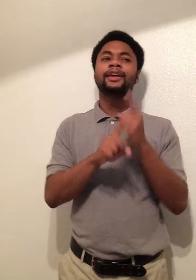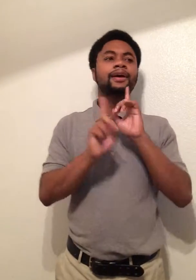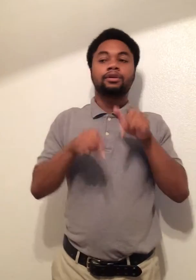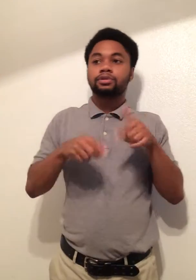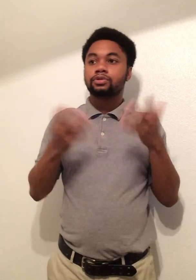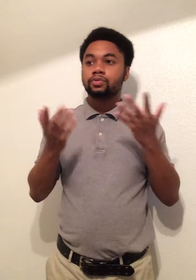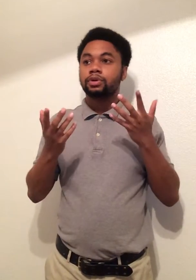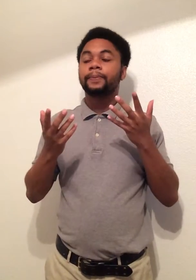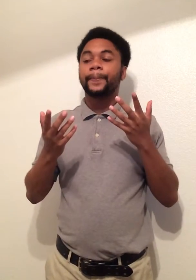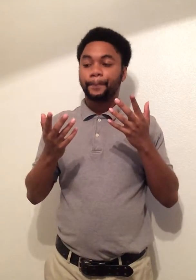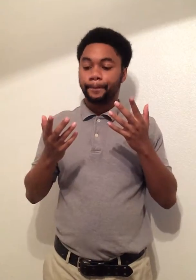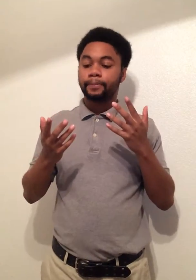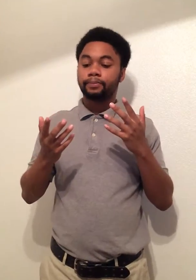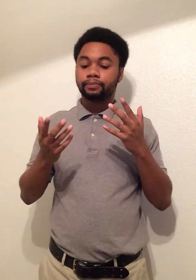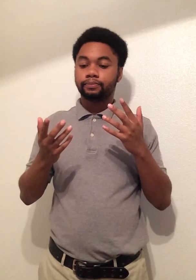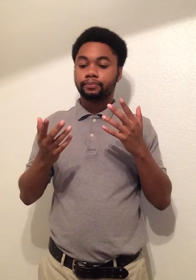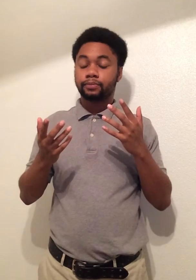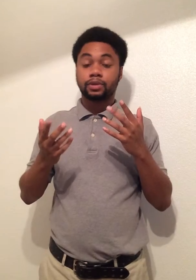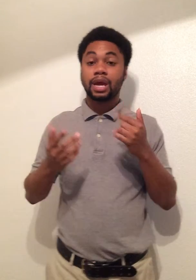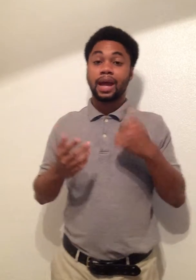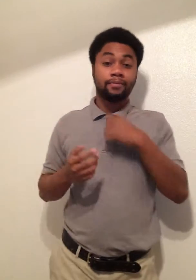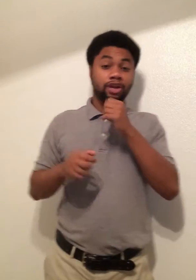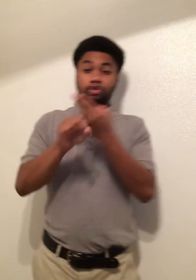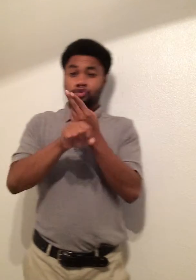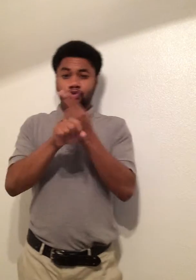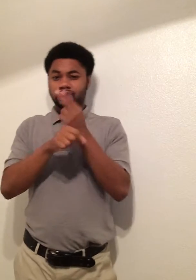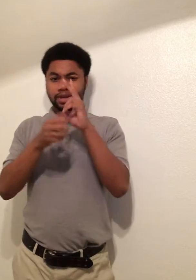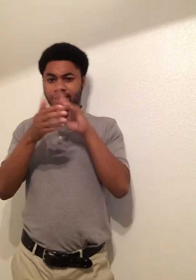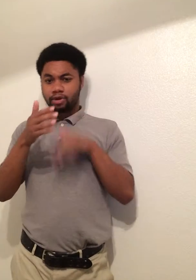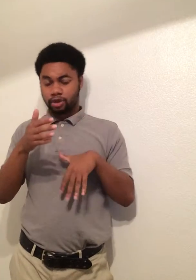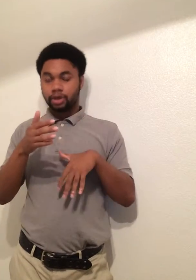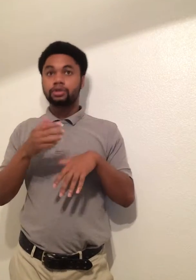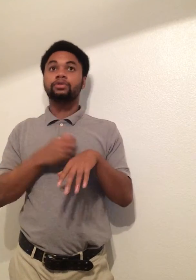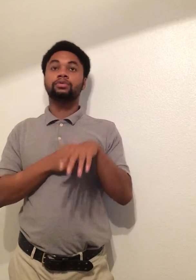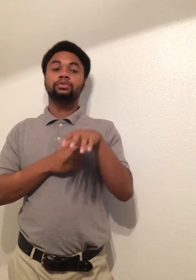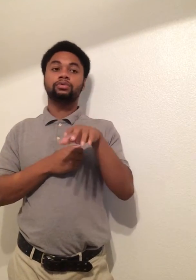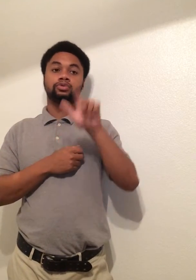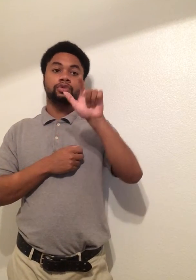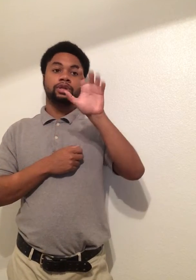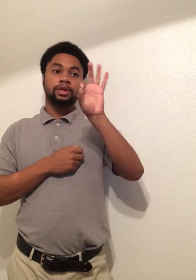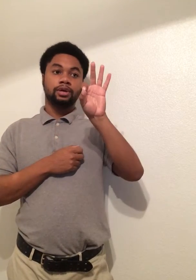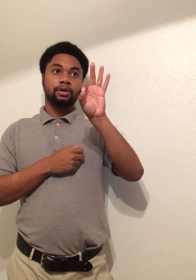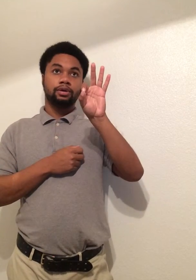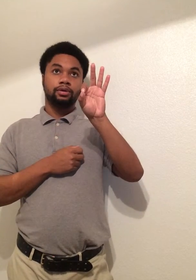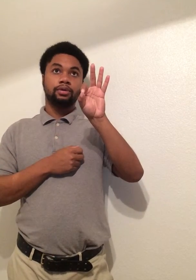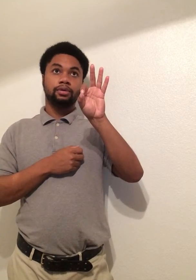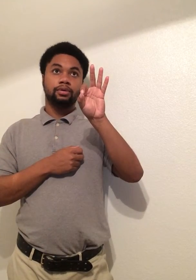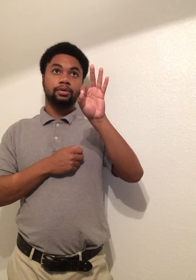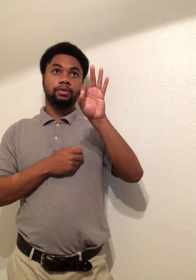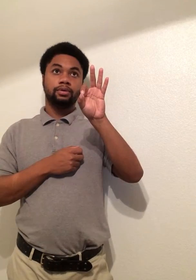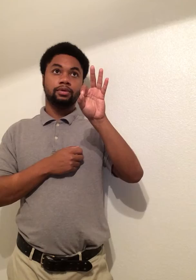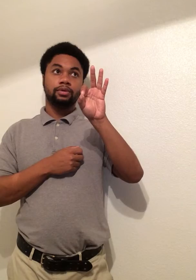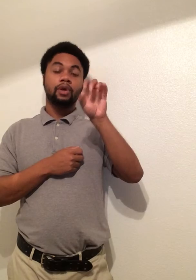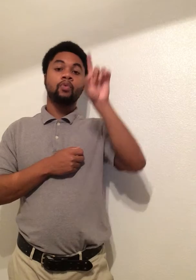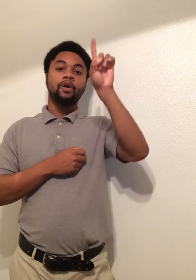no, because I'm not using a calculator, 29 and 1/4 inches cubed.